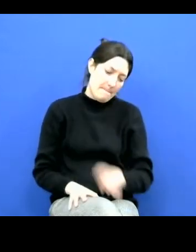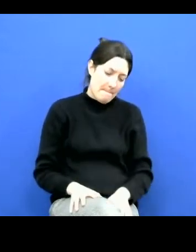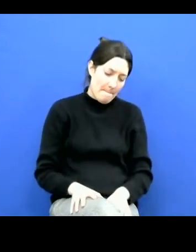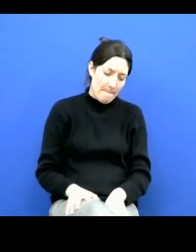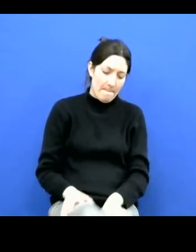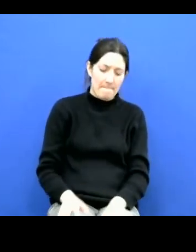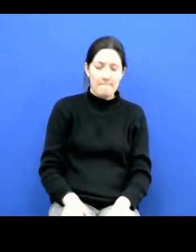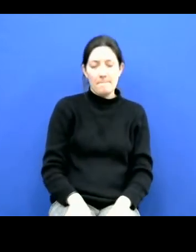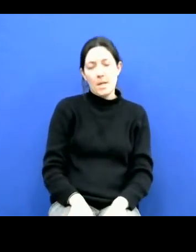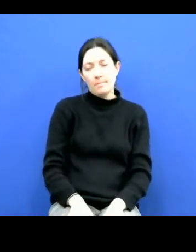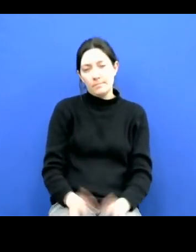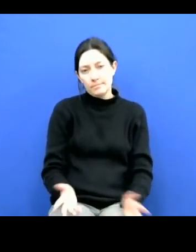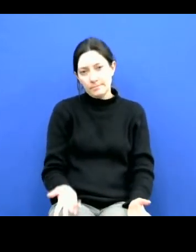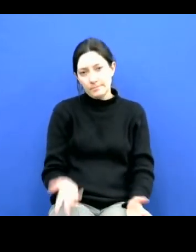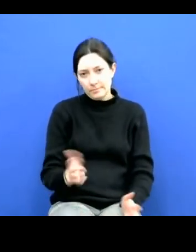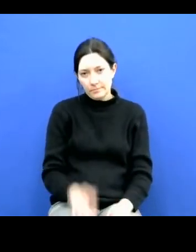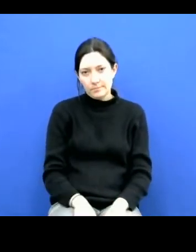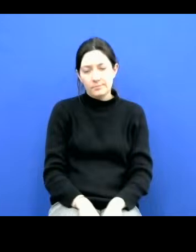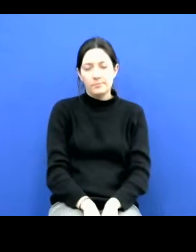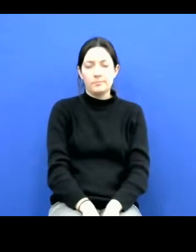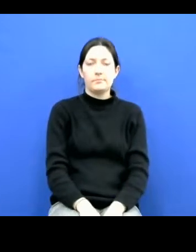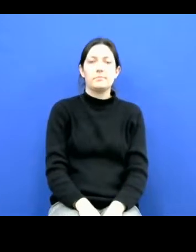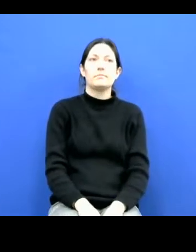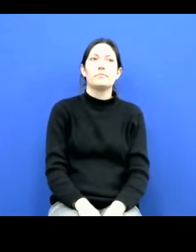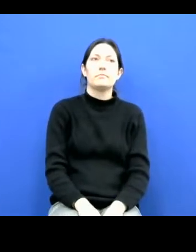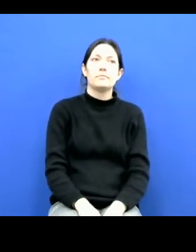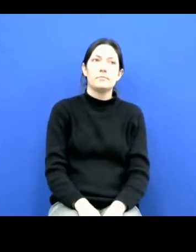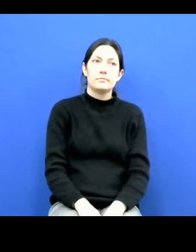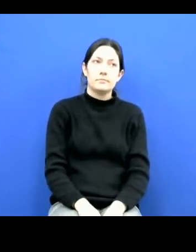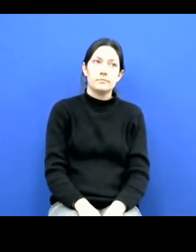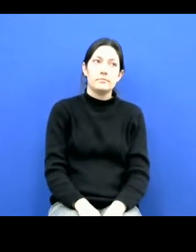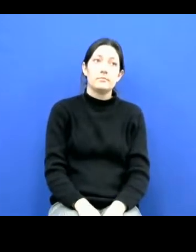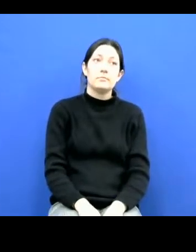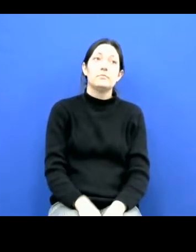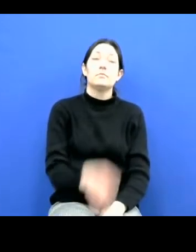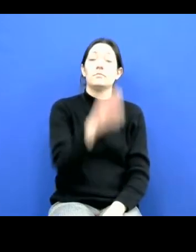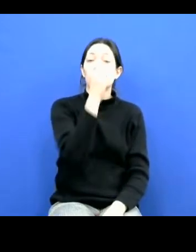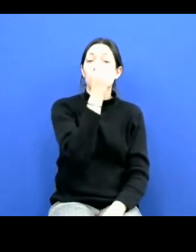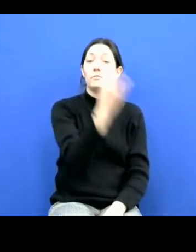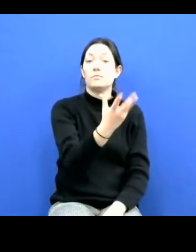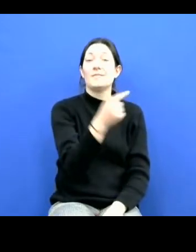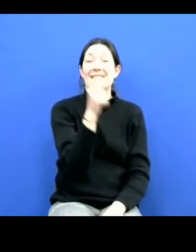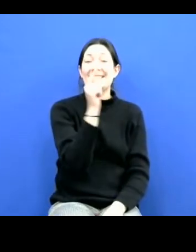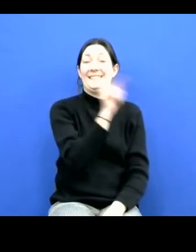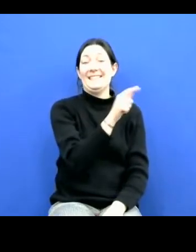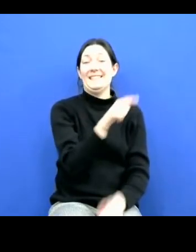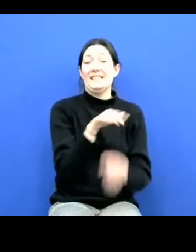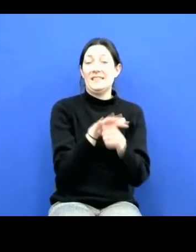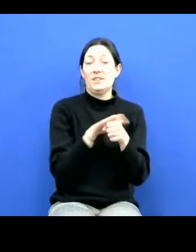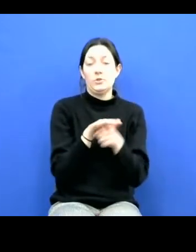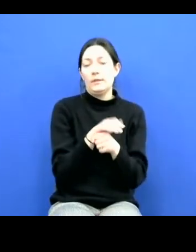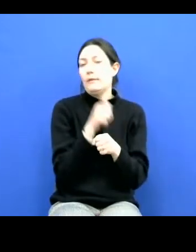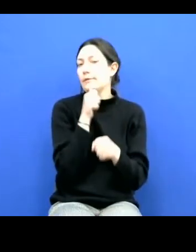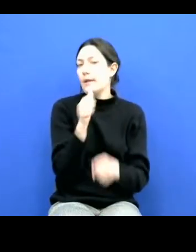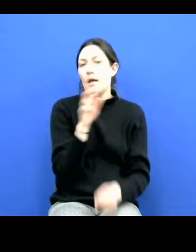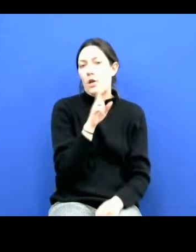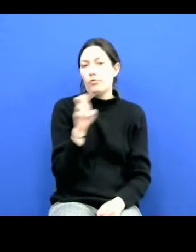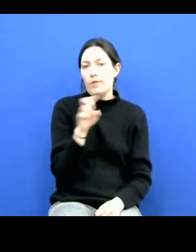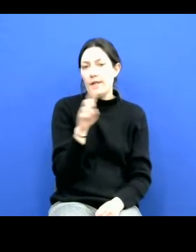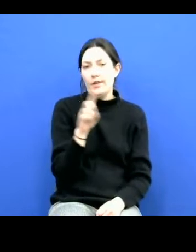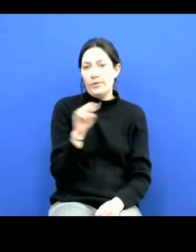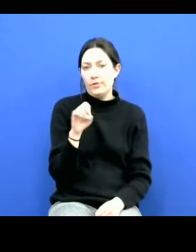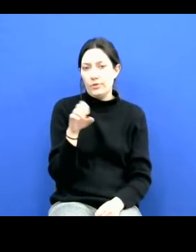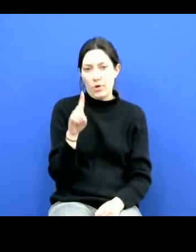like I said, that, one other thing, just to be clear, this was not rezoned. What they had done is a